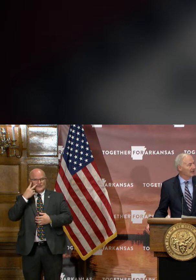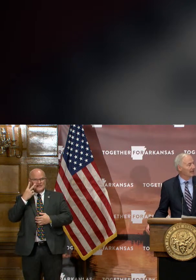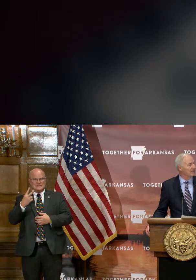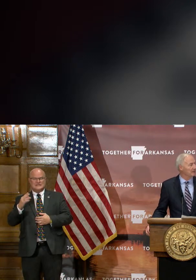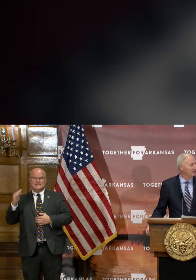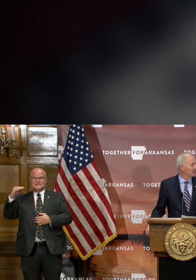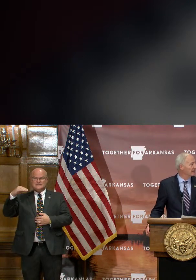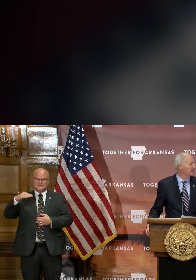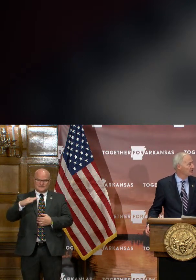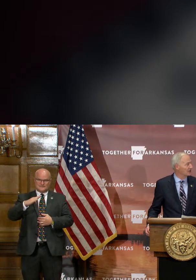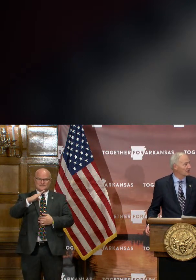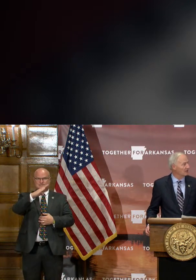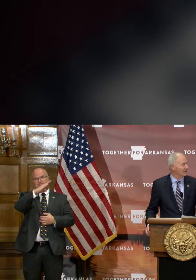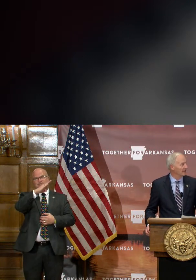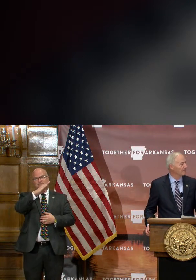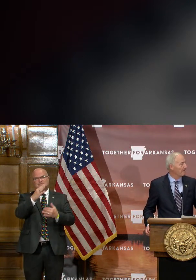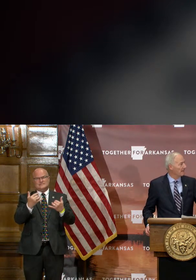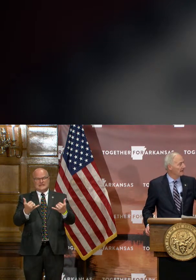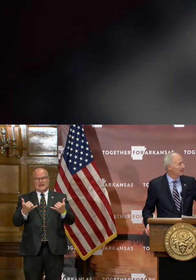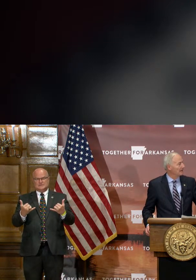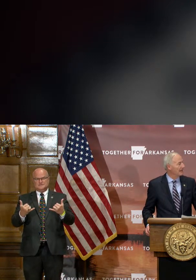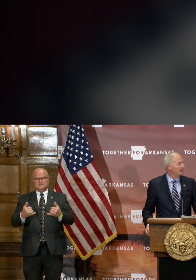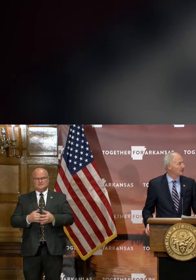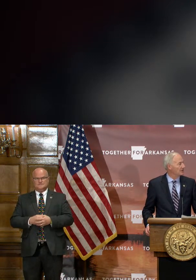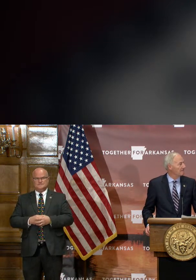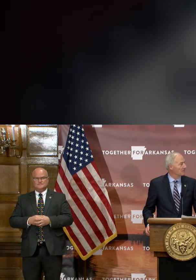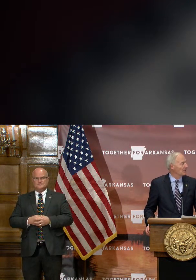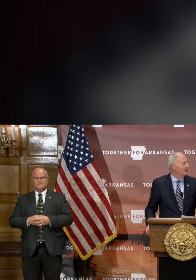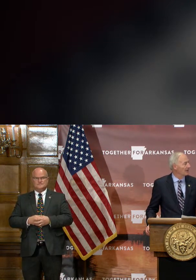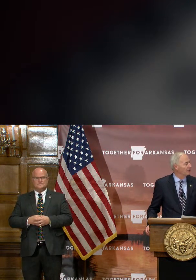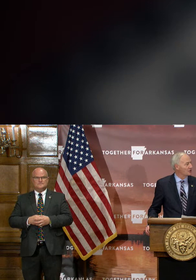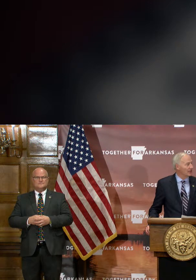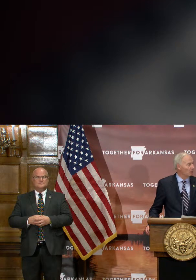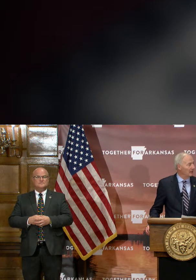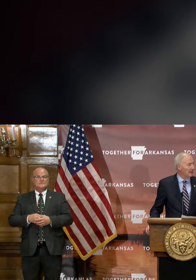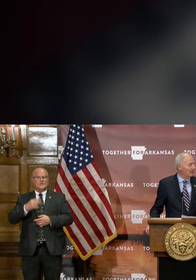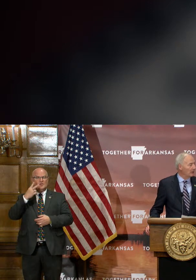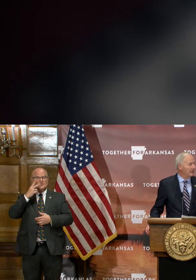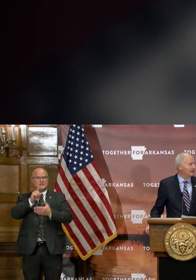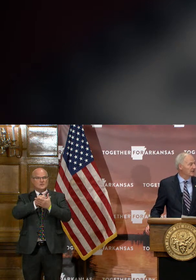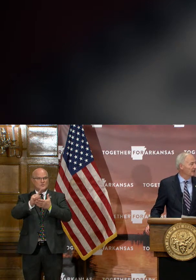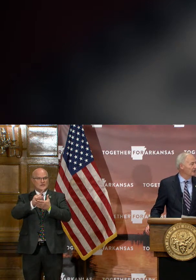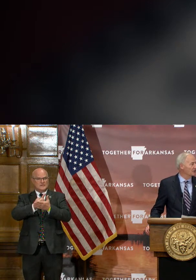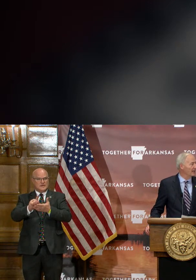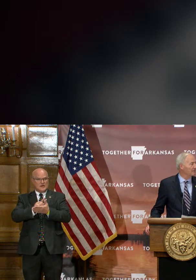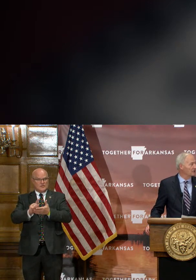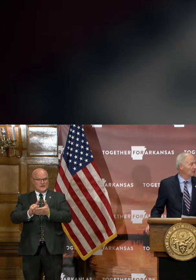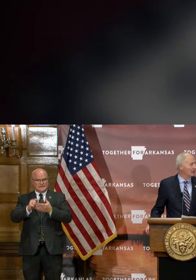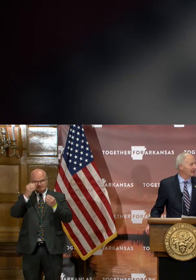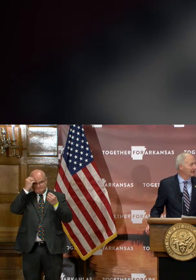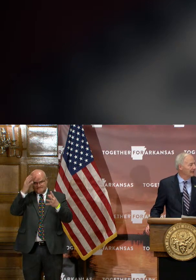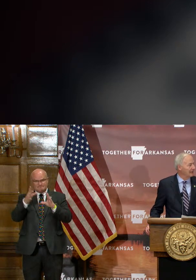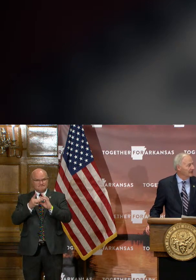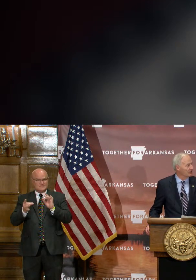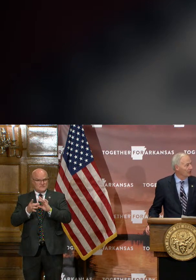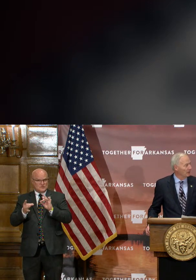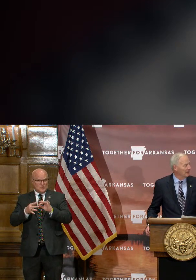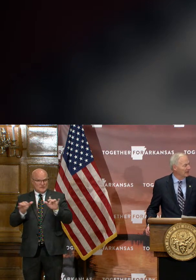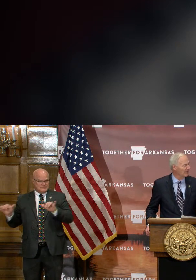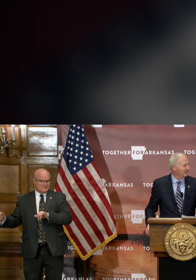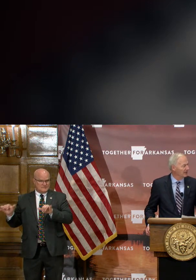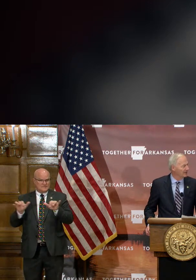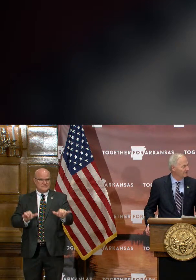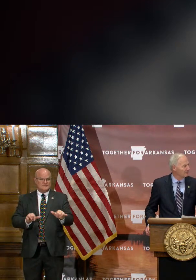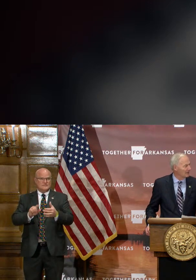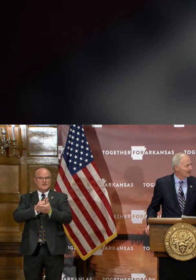the trend line has been fairly consistently up. Next, you'll see it week by week that tells the same story. And so the